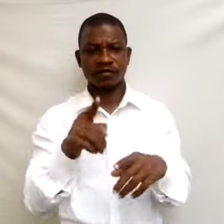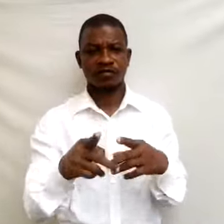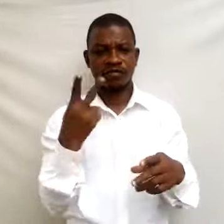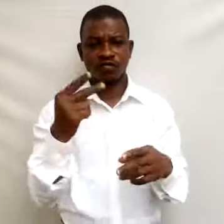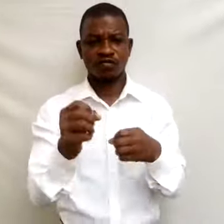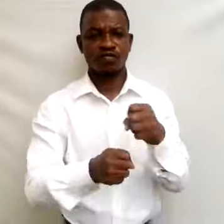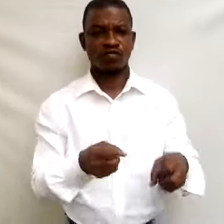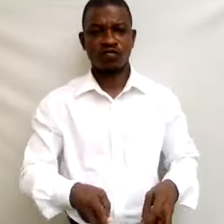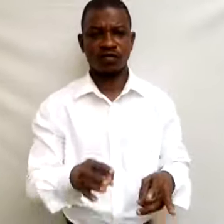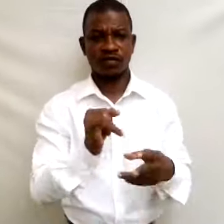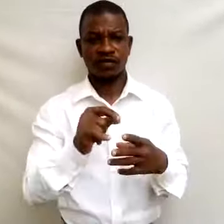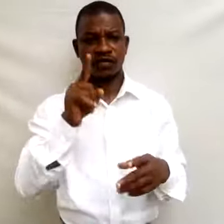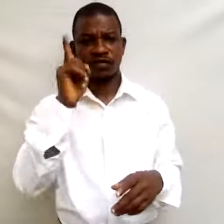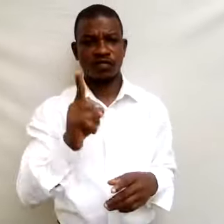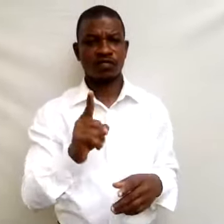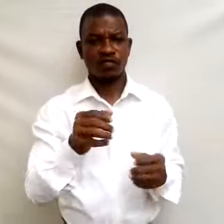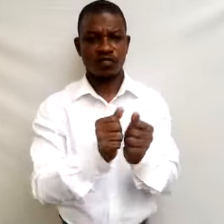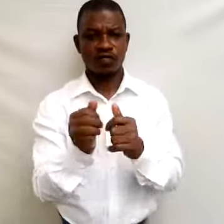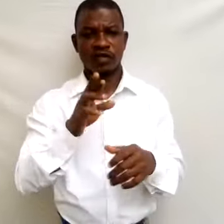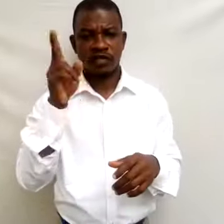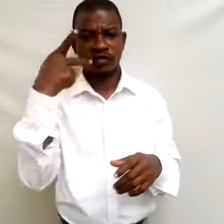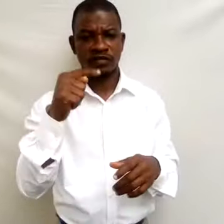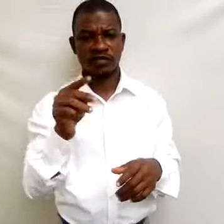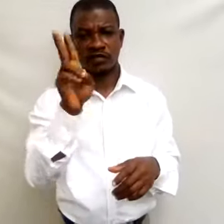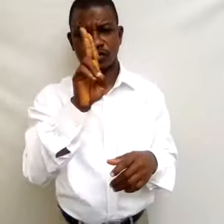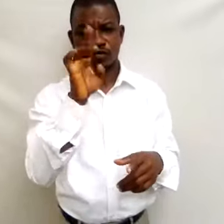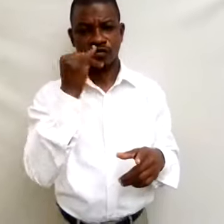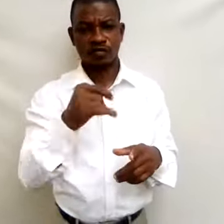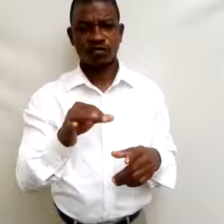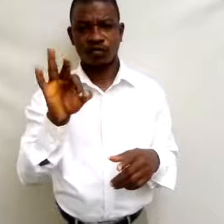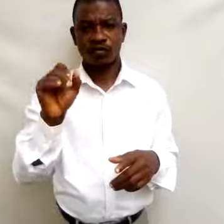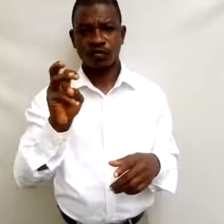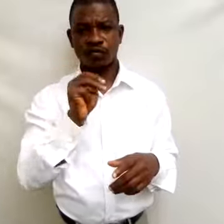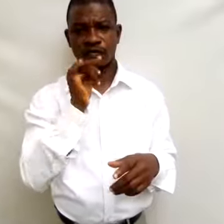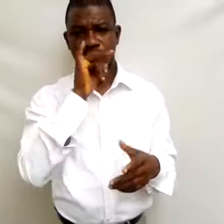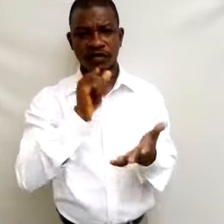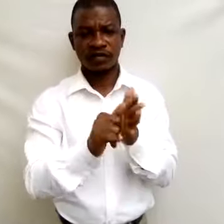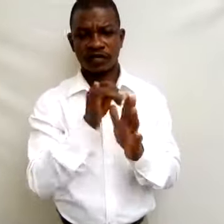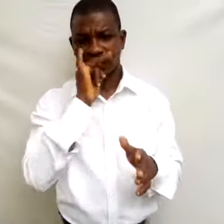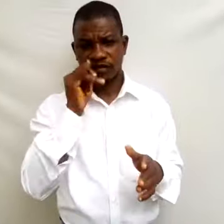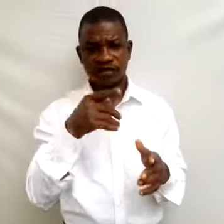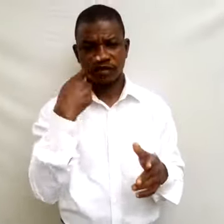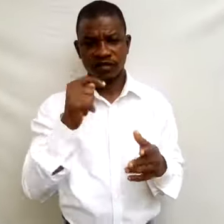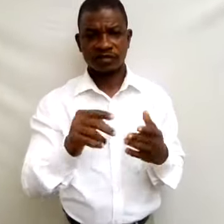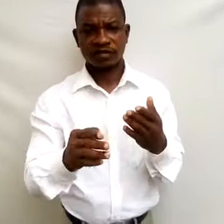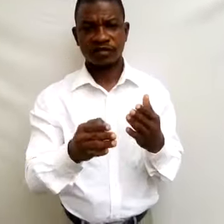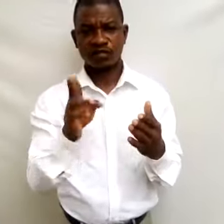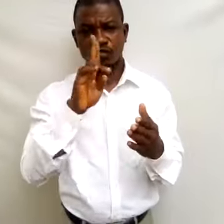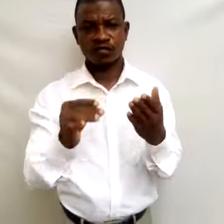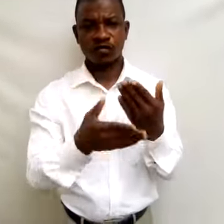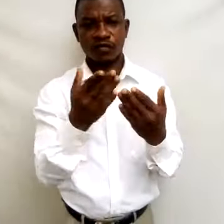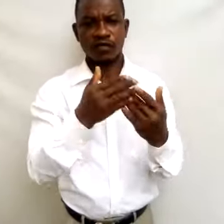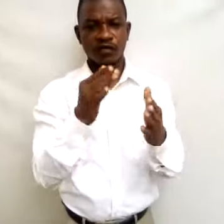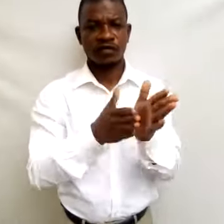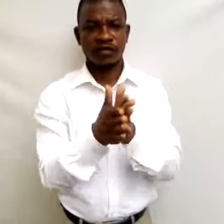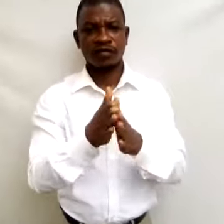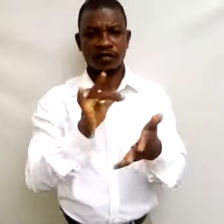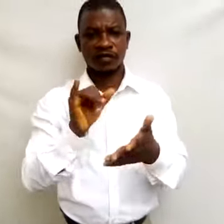1. Without the use of formula, that is, the use of simple interest calculated for each